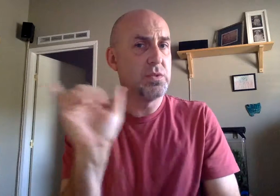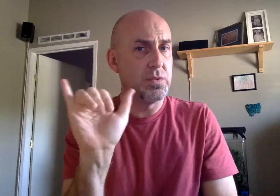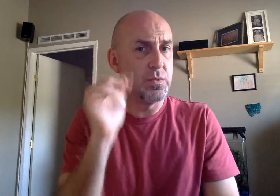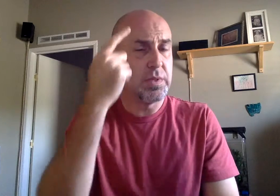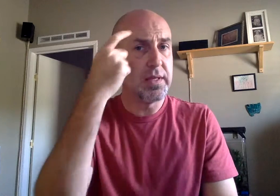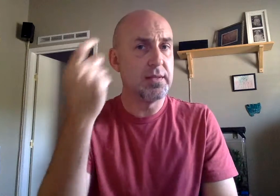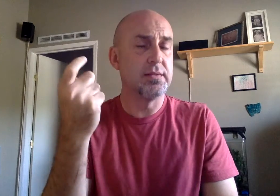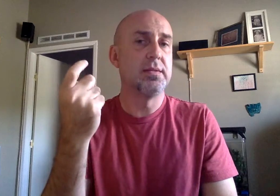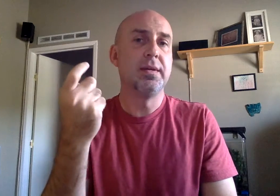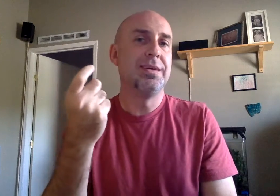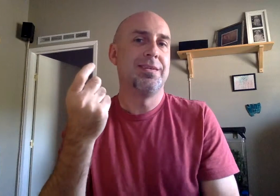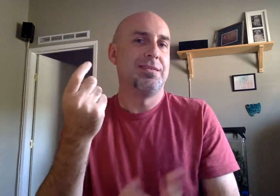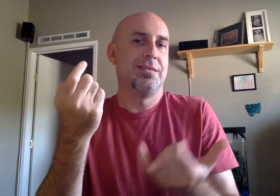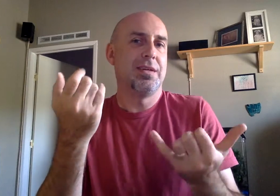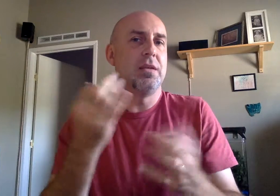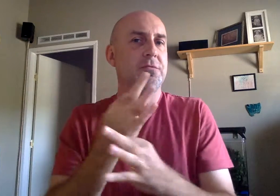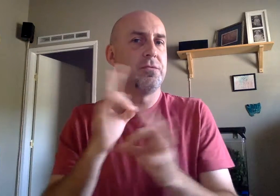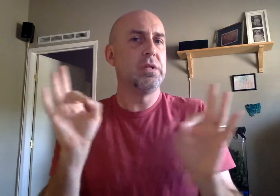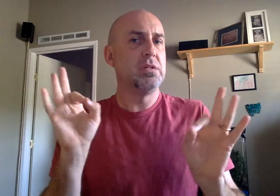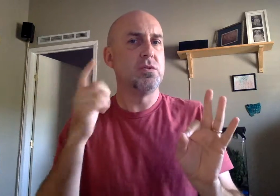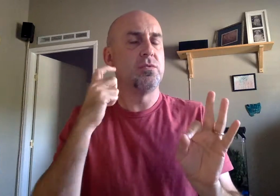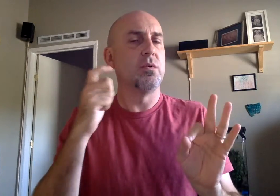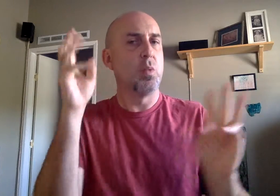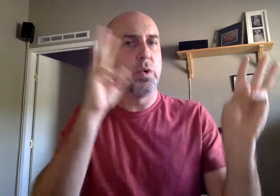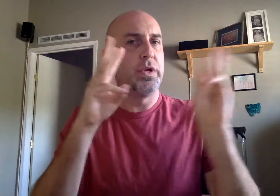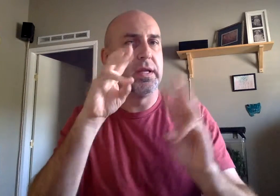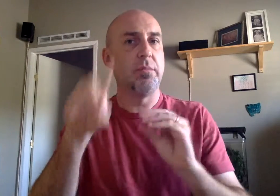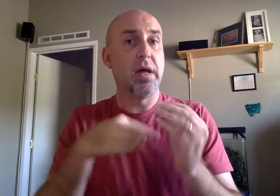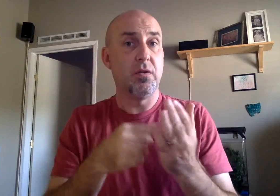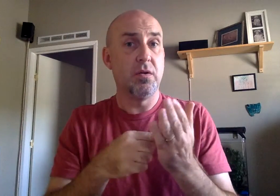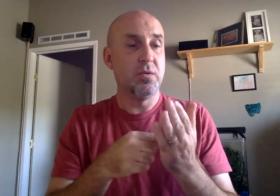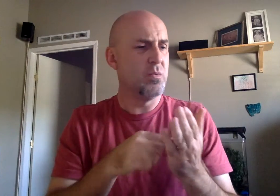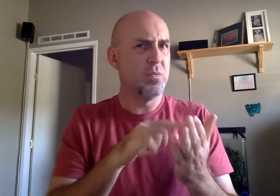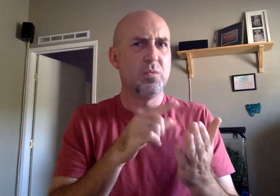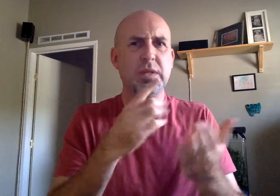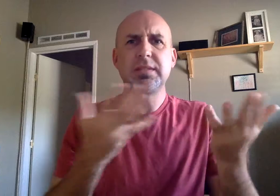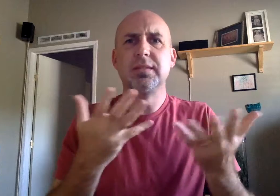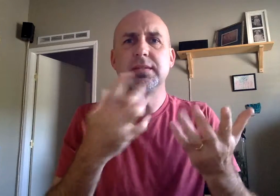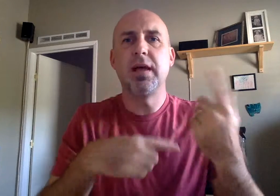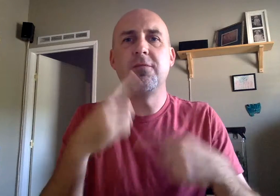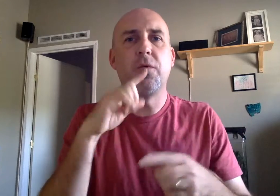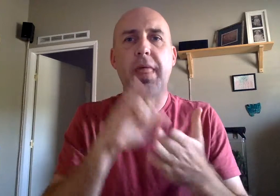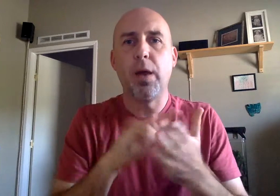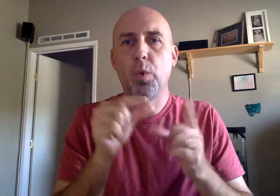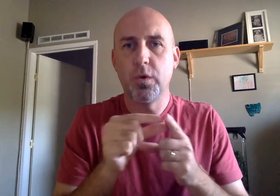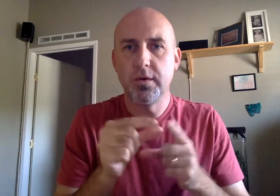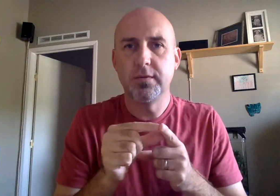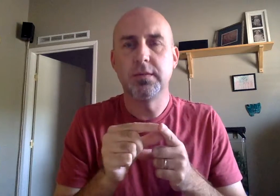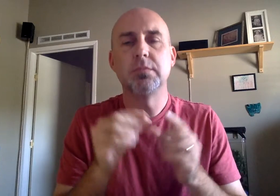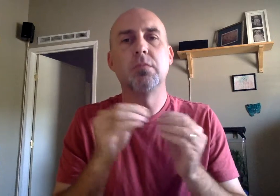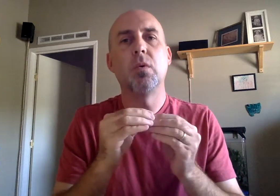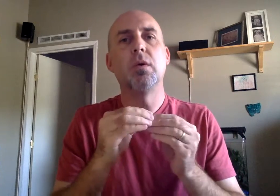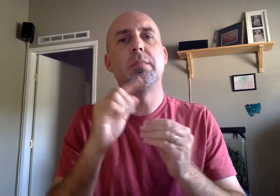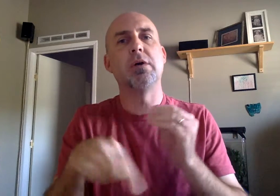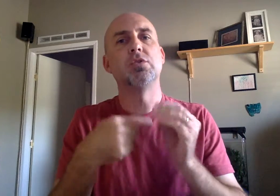too because it kind of frees you from worrying about, oh, what's the sign for that word? It's more about